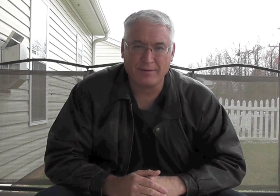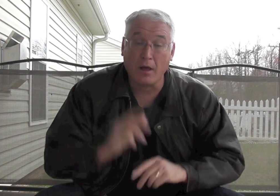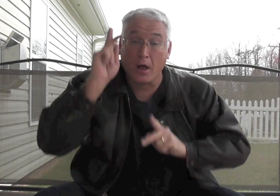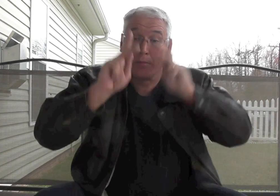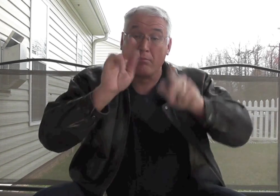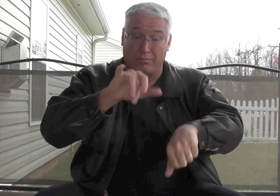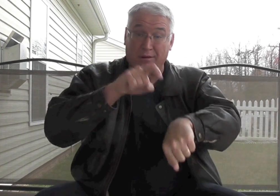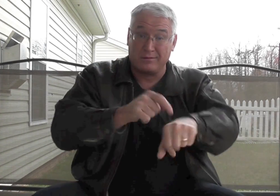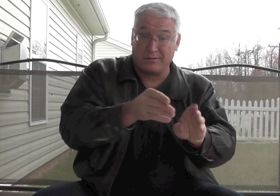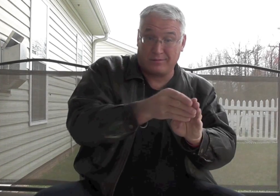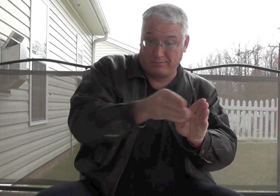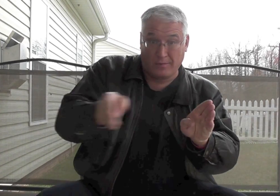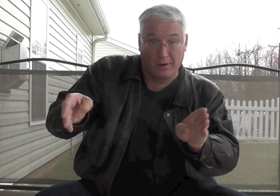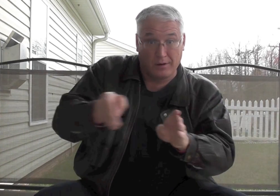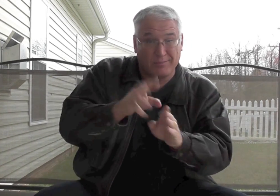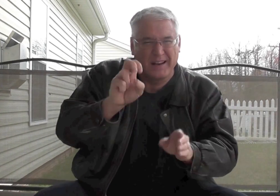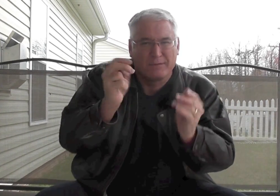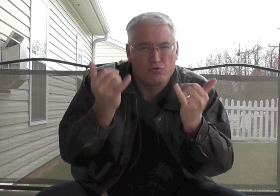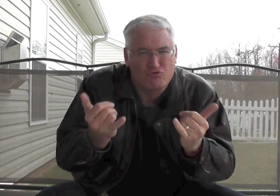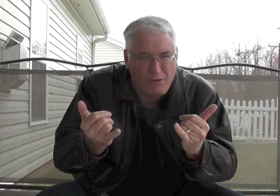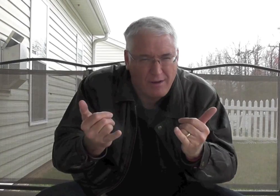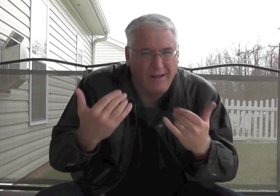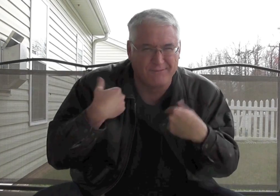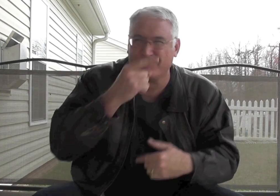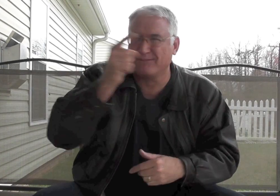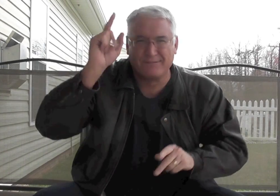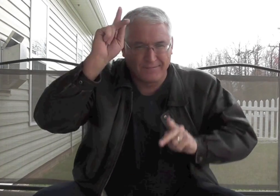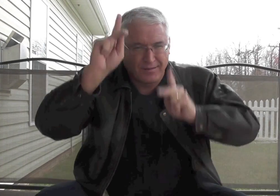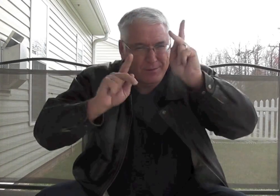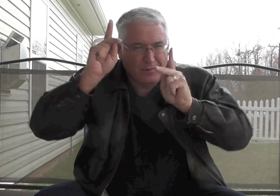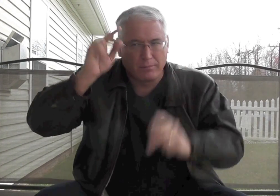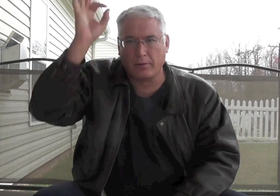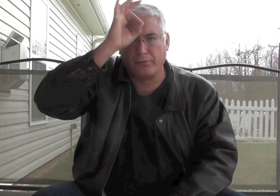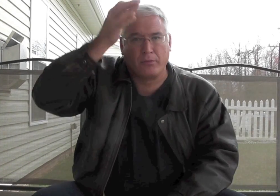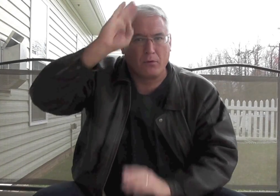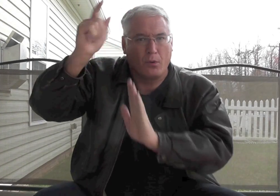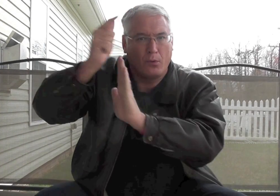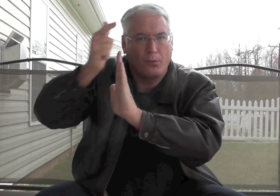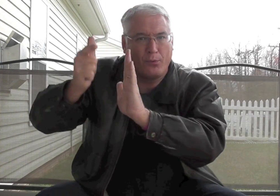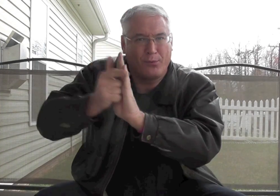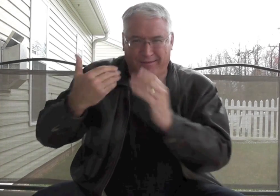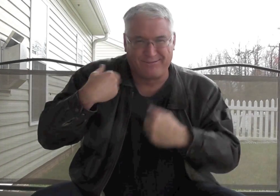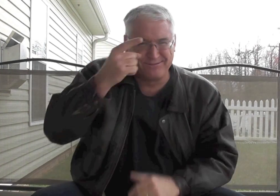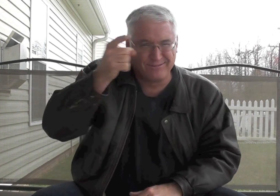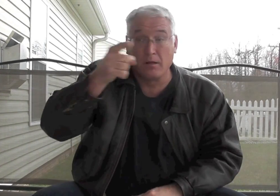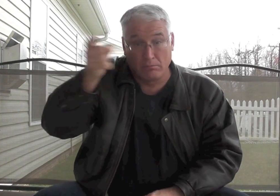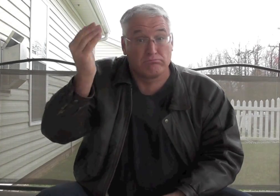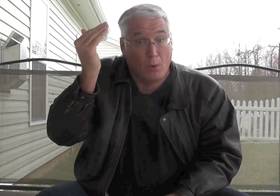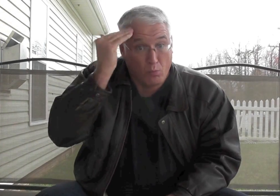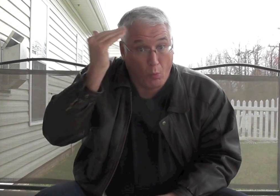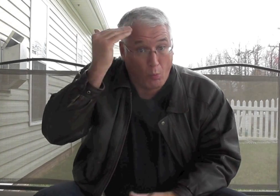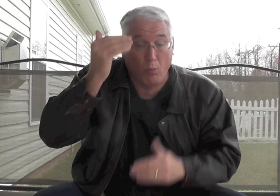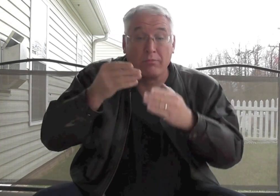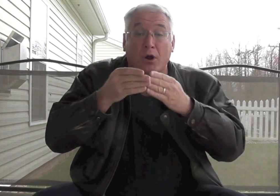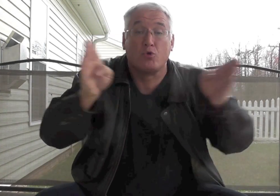their heart. People since the time of Adam, but before the Mosaic law was given, they have